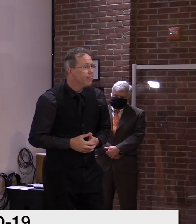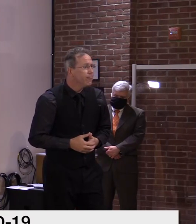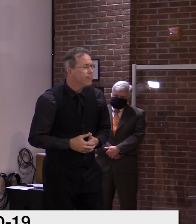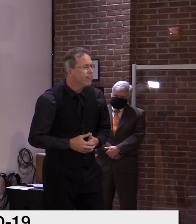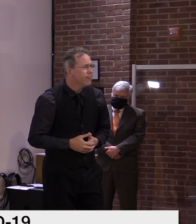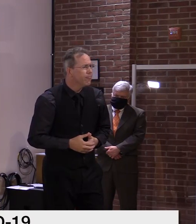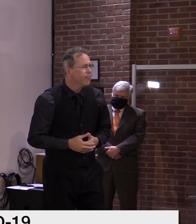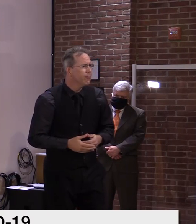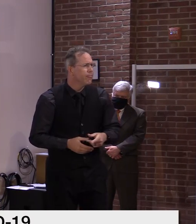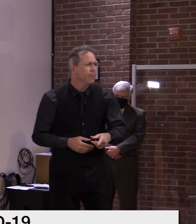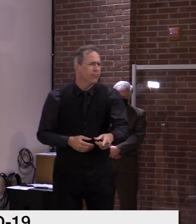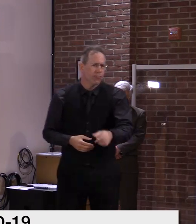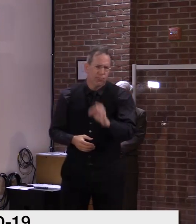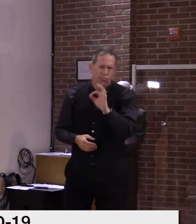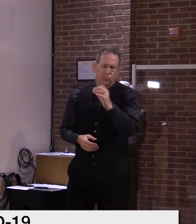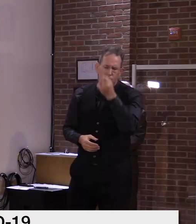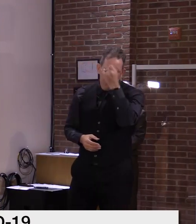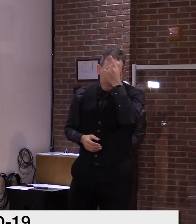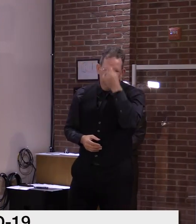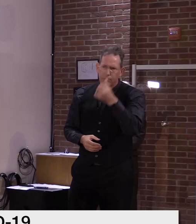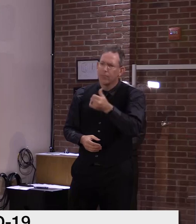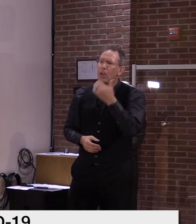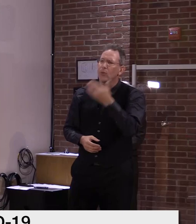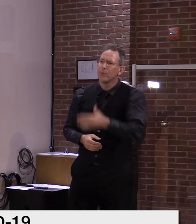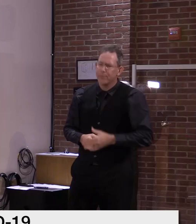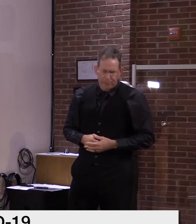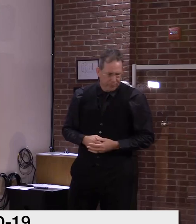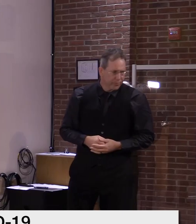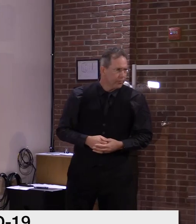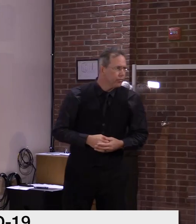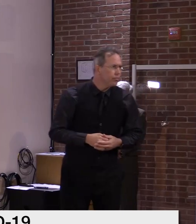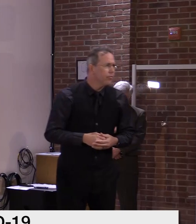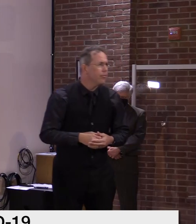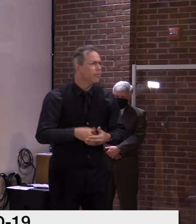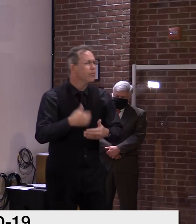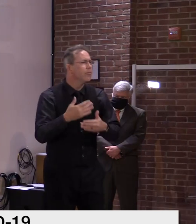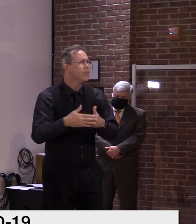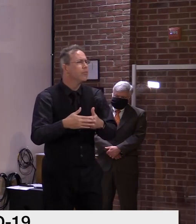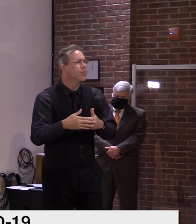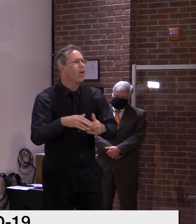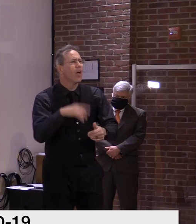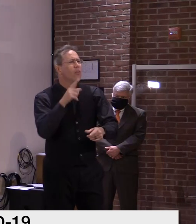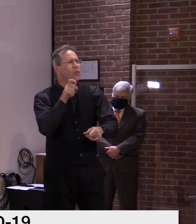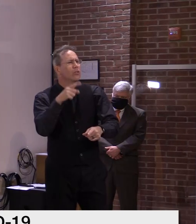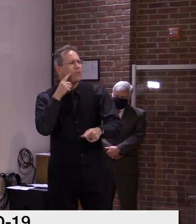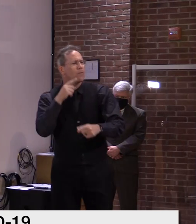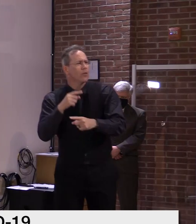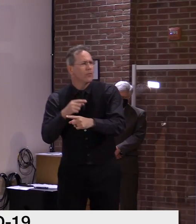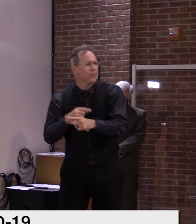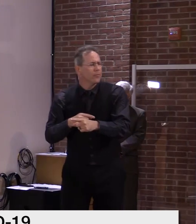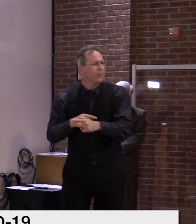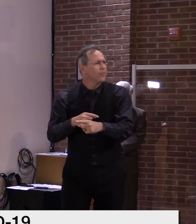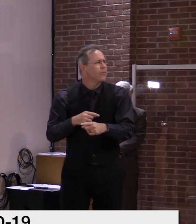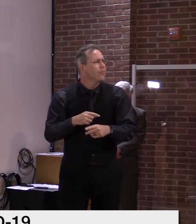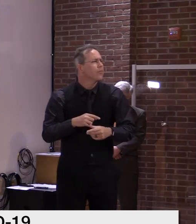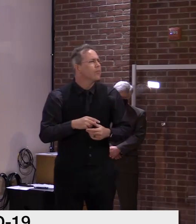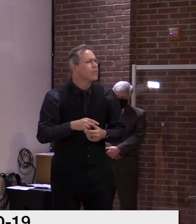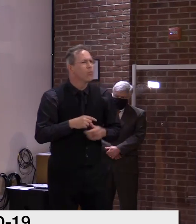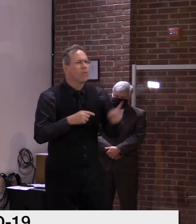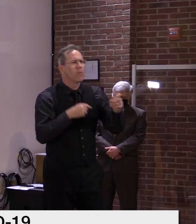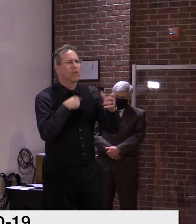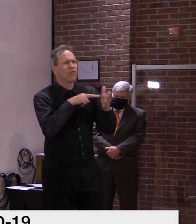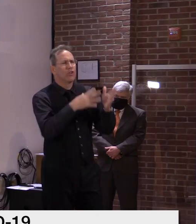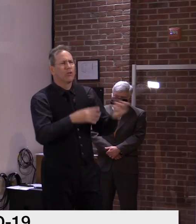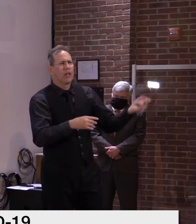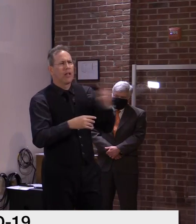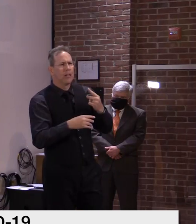Okay, that makes great sense. And then another question about testing. We had a reader write in about his